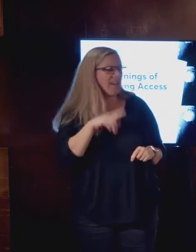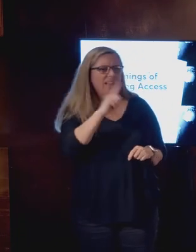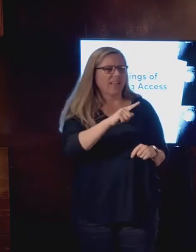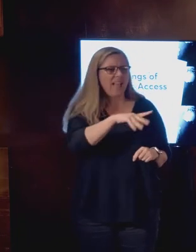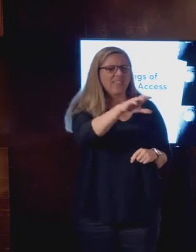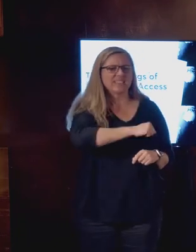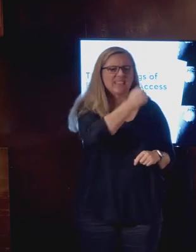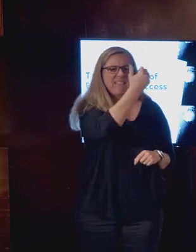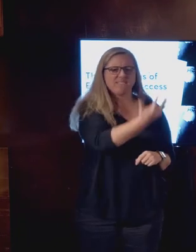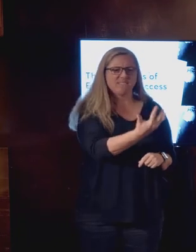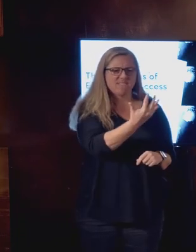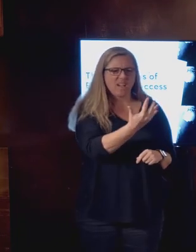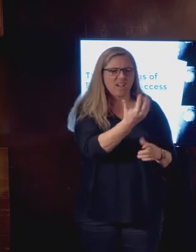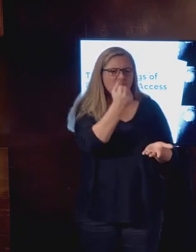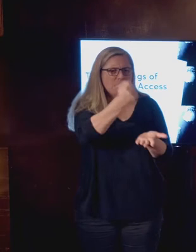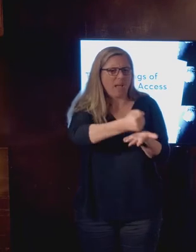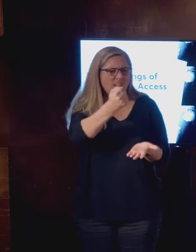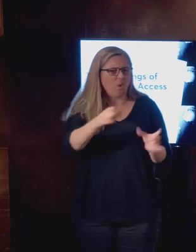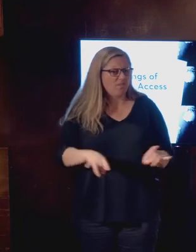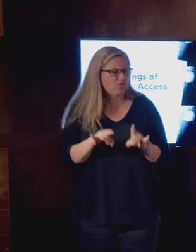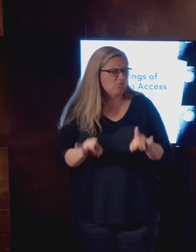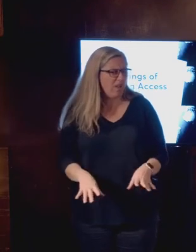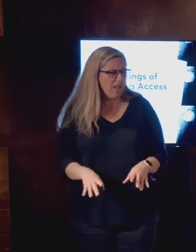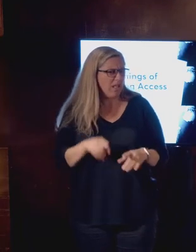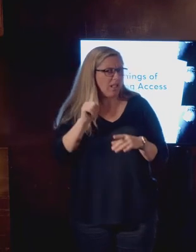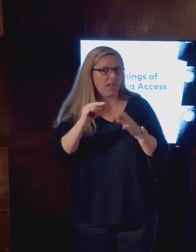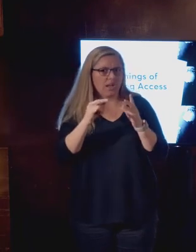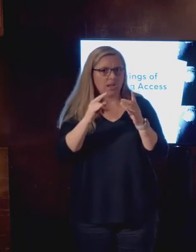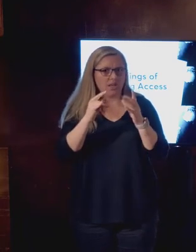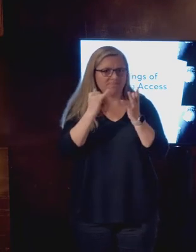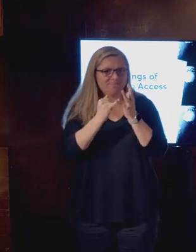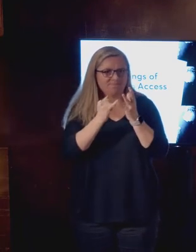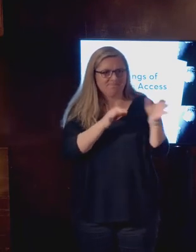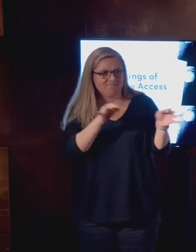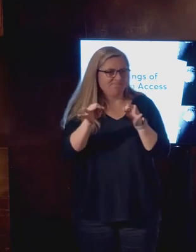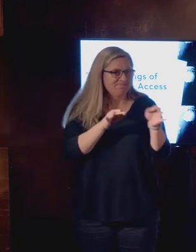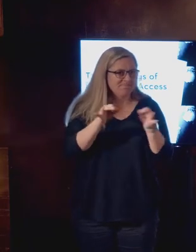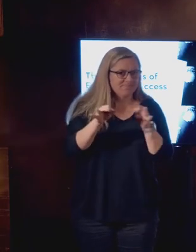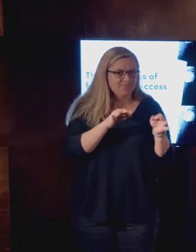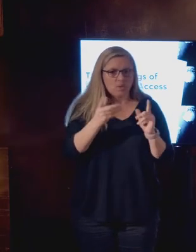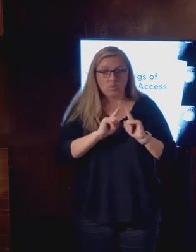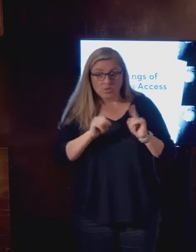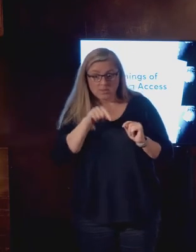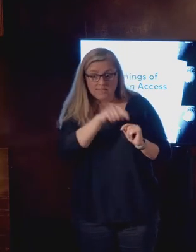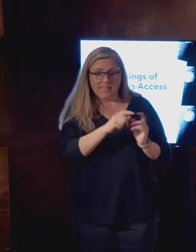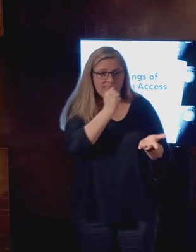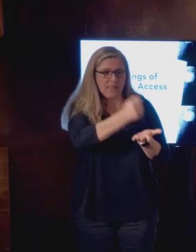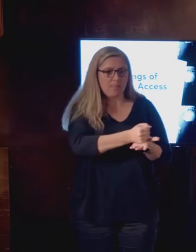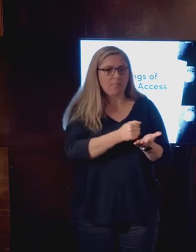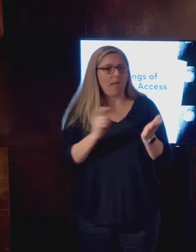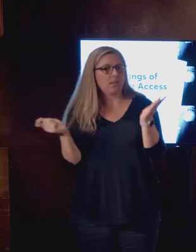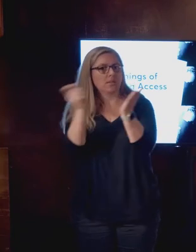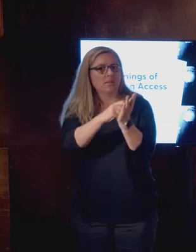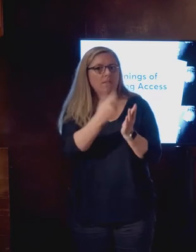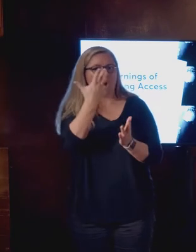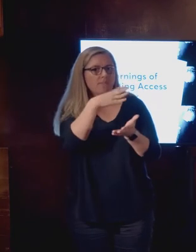5 Bank of Melbourne Bank of Australia, scheme where I think the bank paid